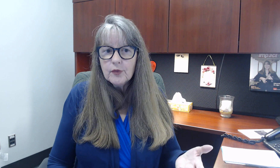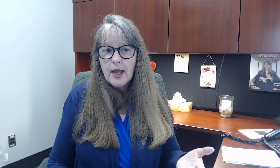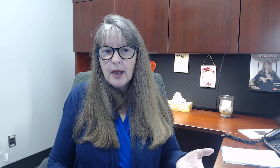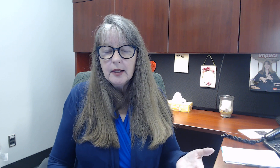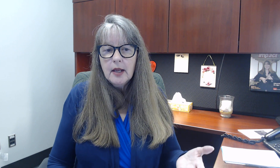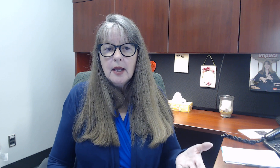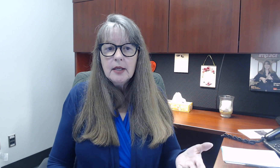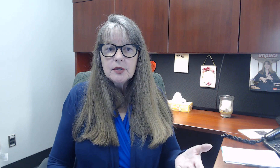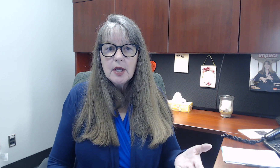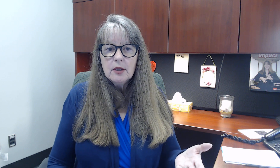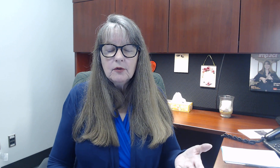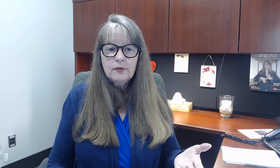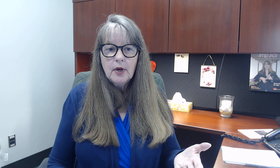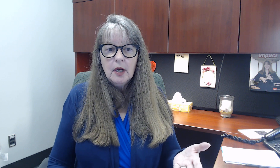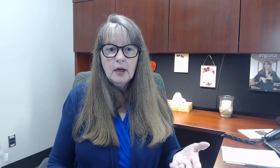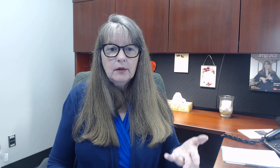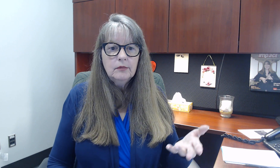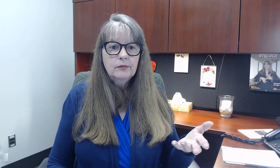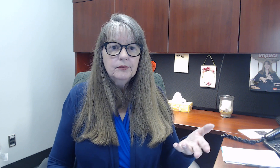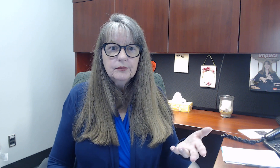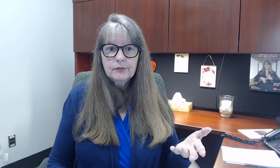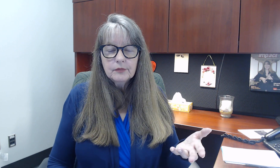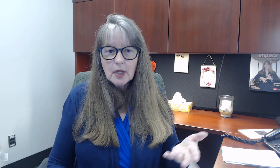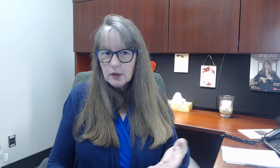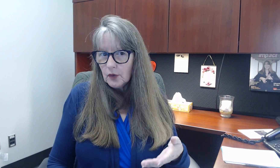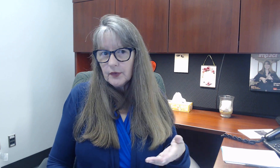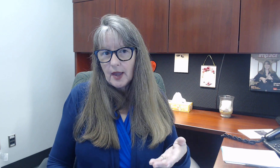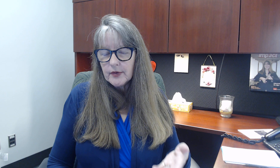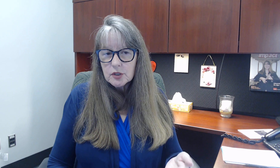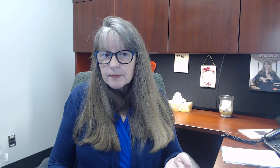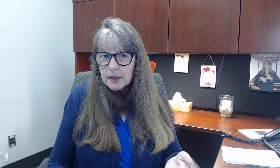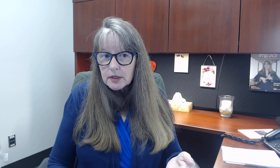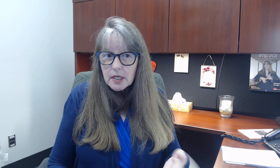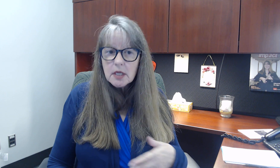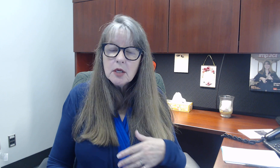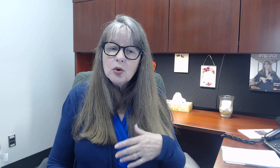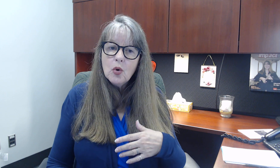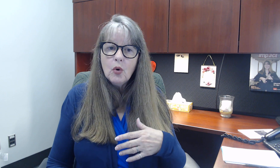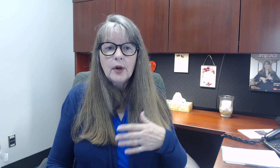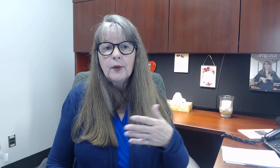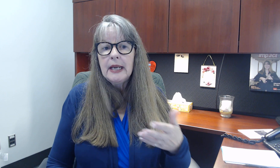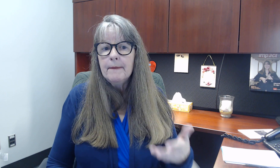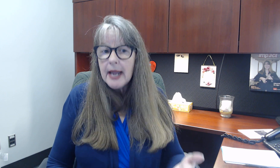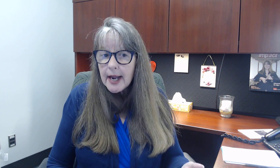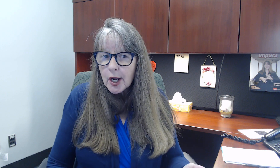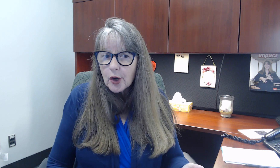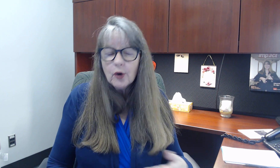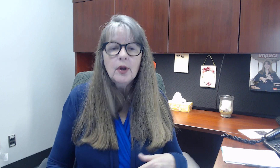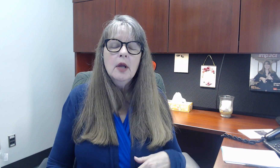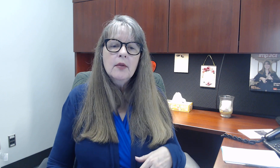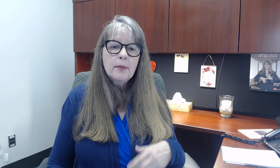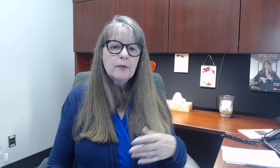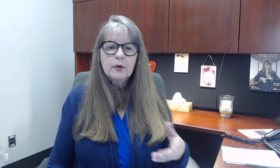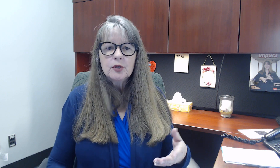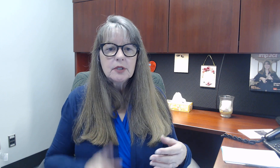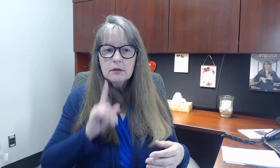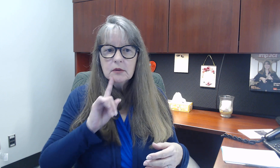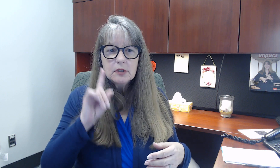that instead of, that they have a disability or hearing impaired. They prefer just